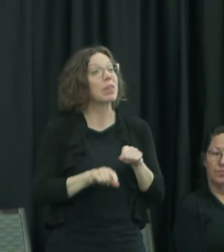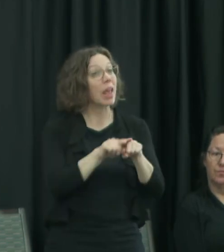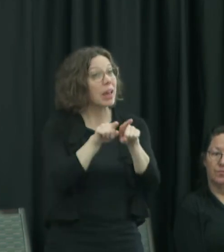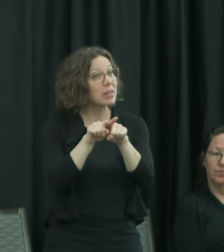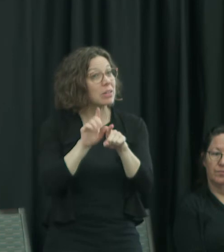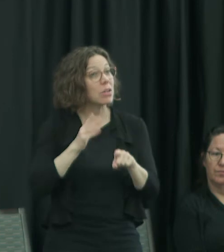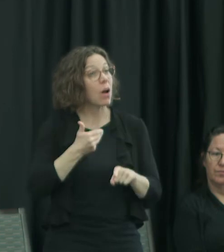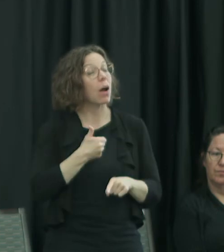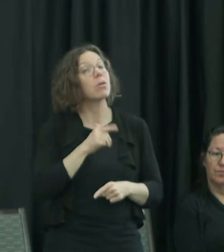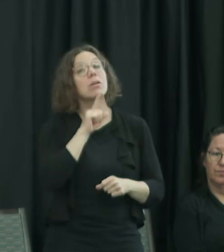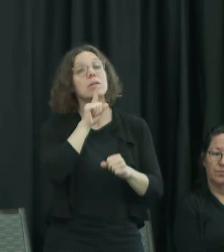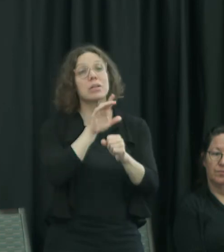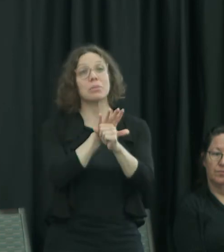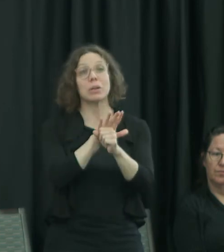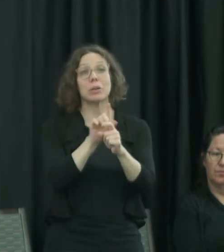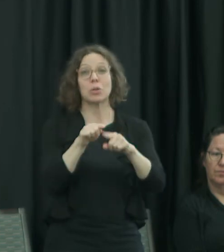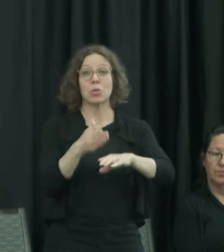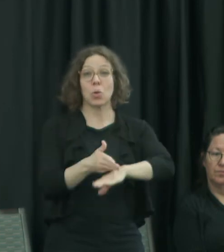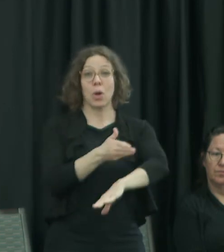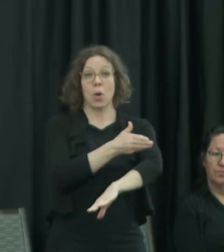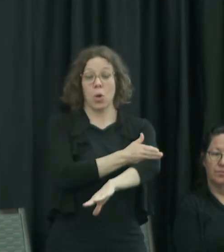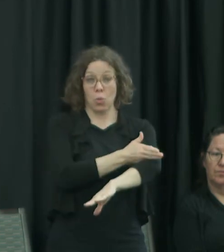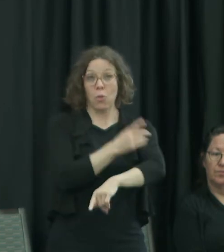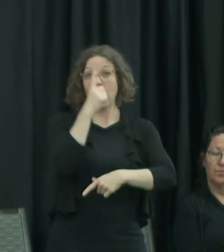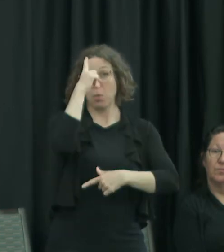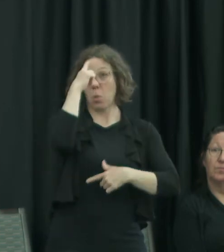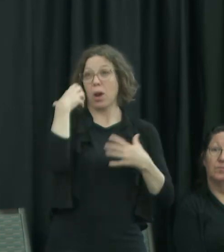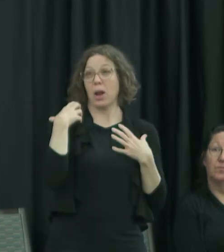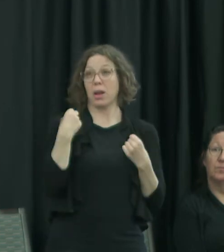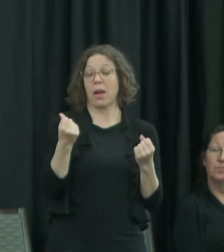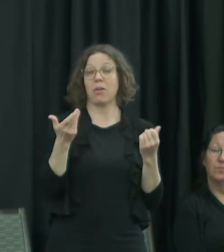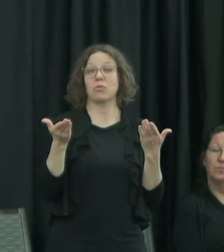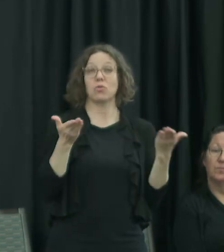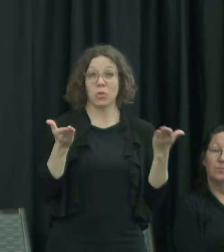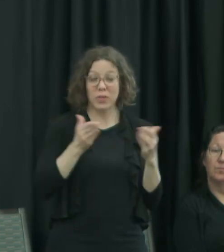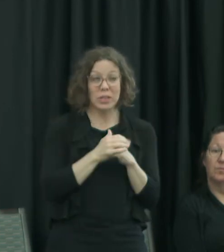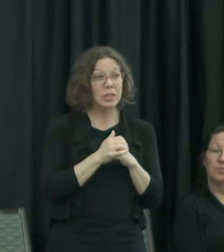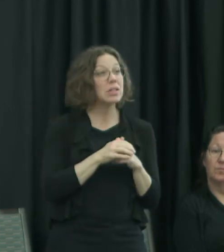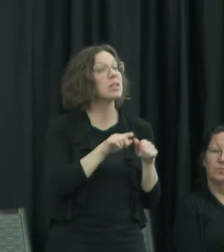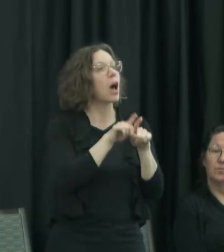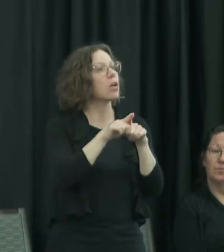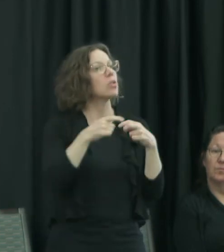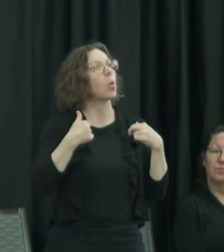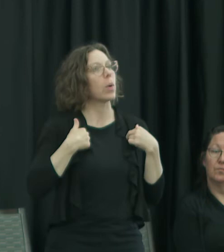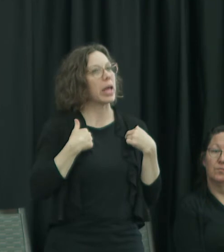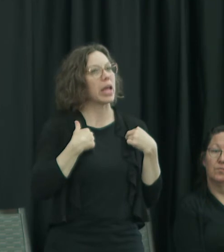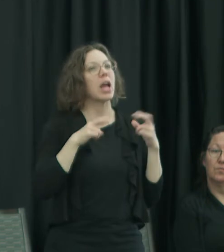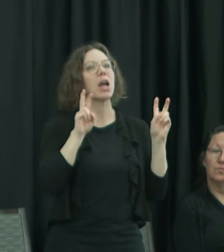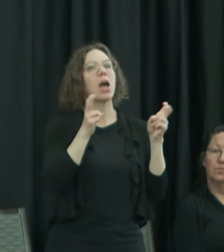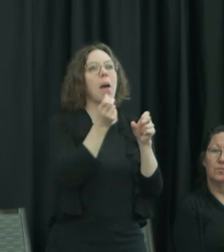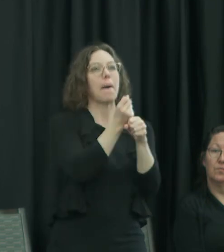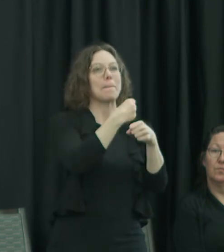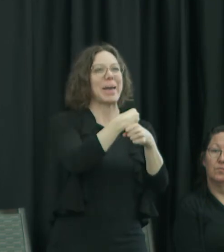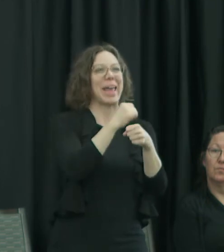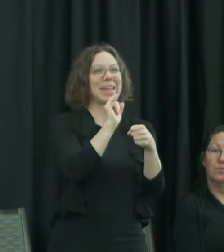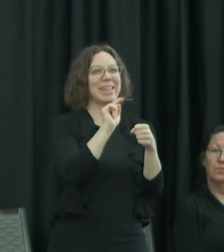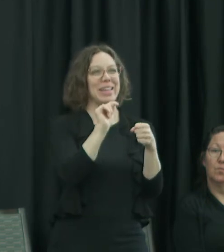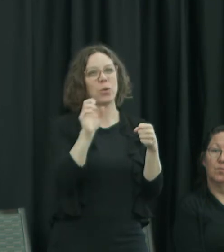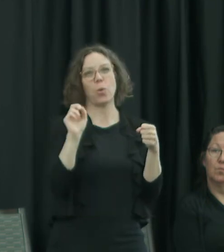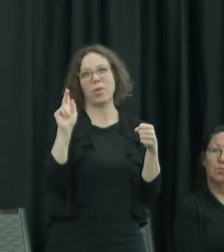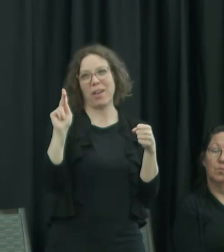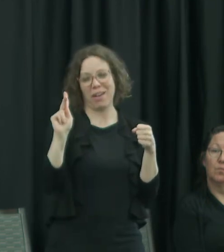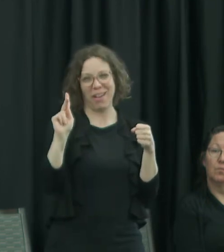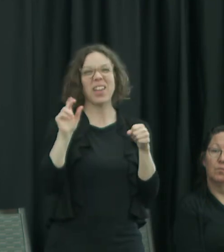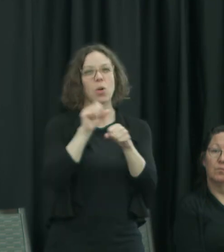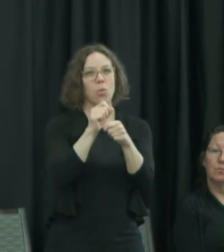our commitment to improving brain health services in the community, Lynn County is also a Make It Okay workplace ambassador to reduce the